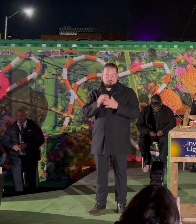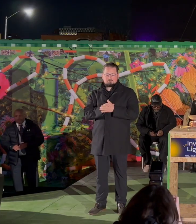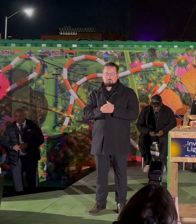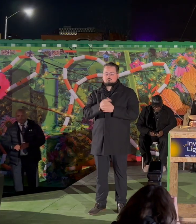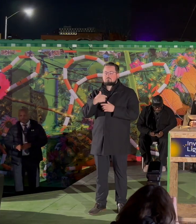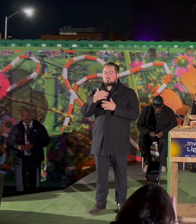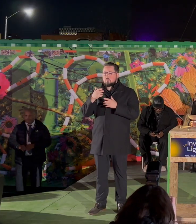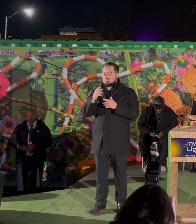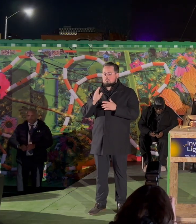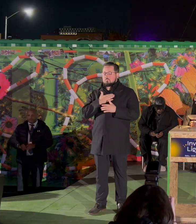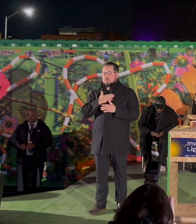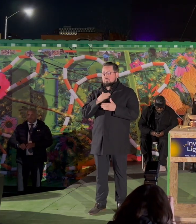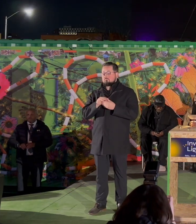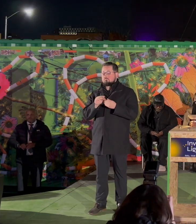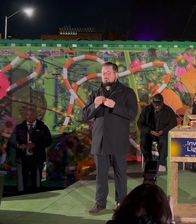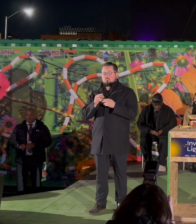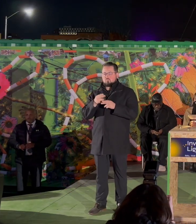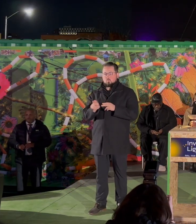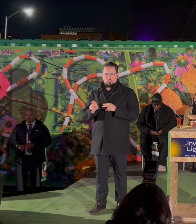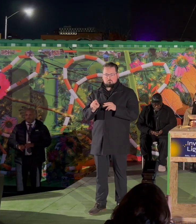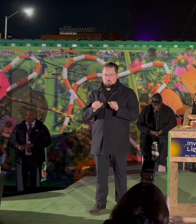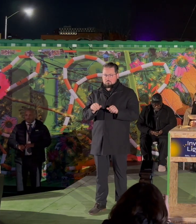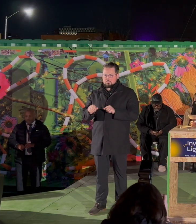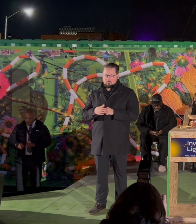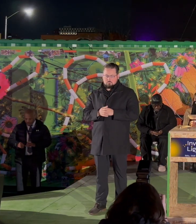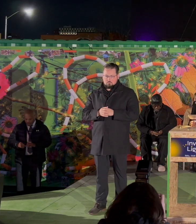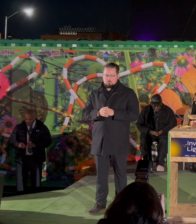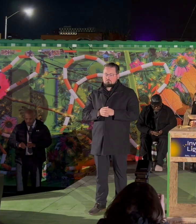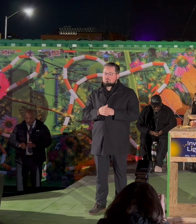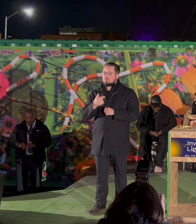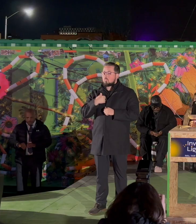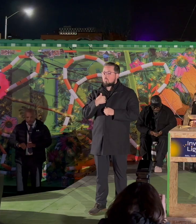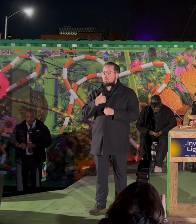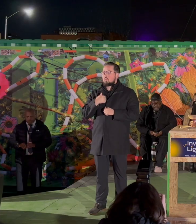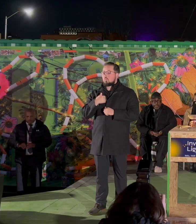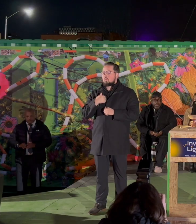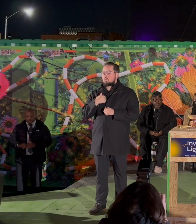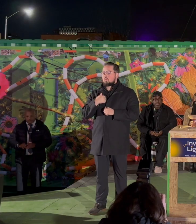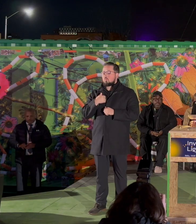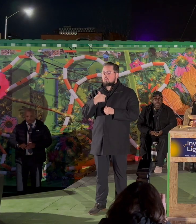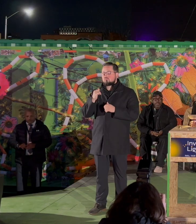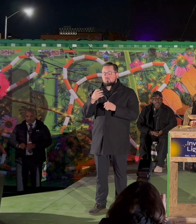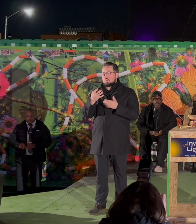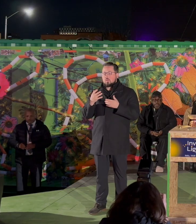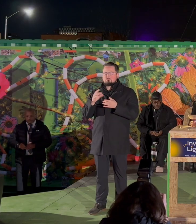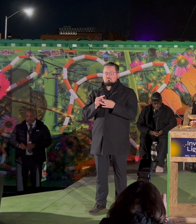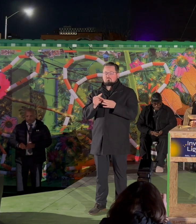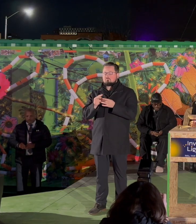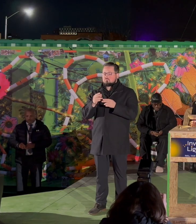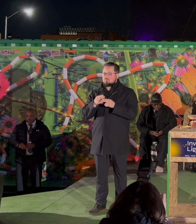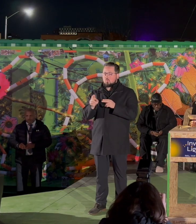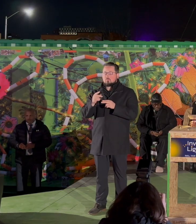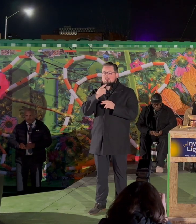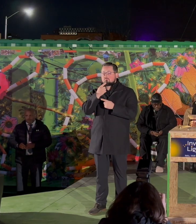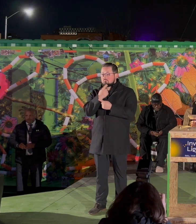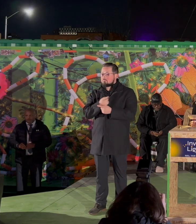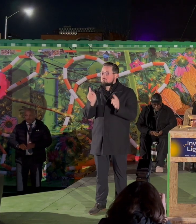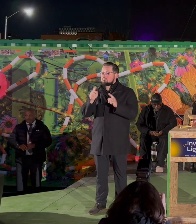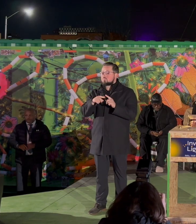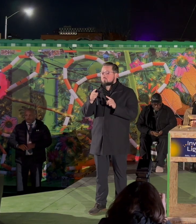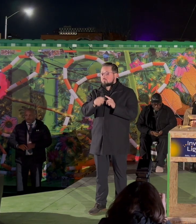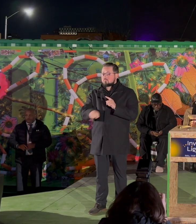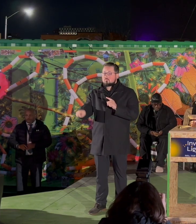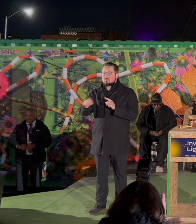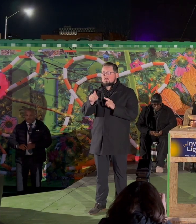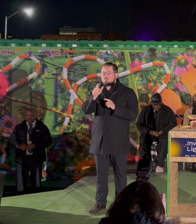I want to keep my remarks as short as possible. So I would just like to say to each and every one of the people